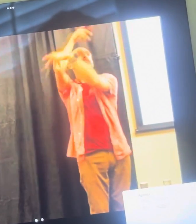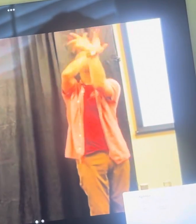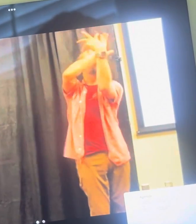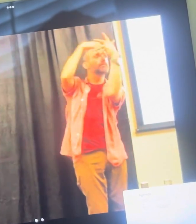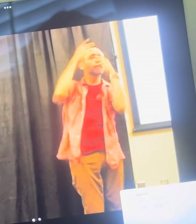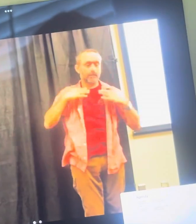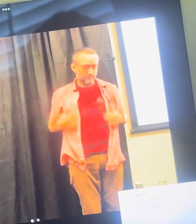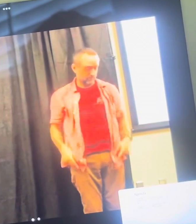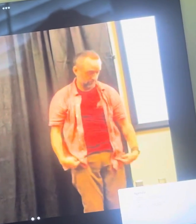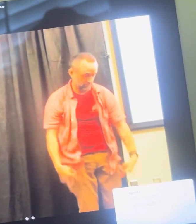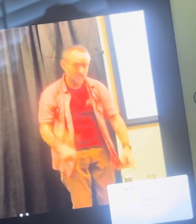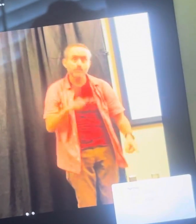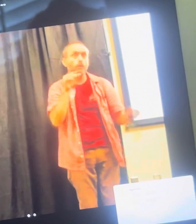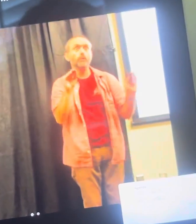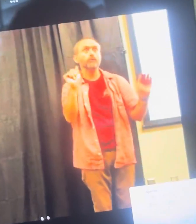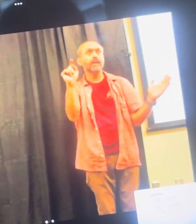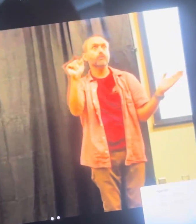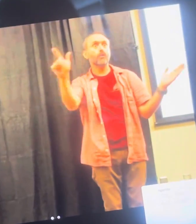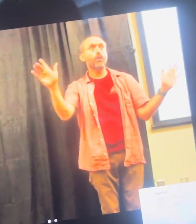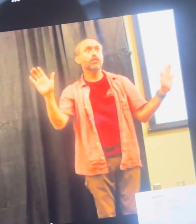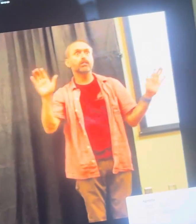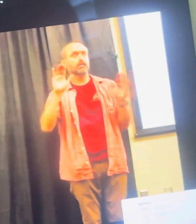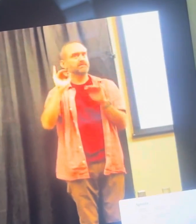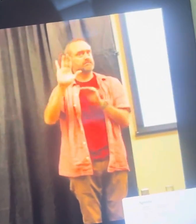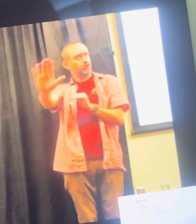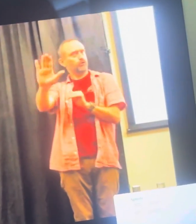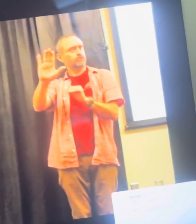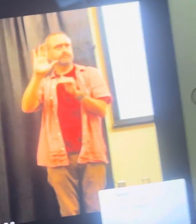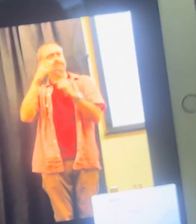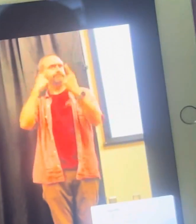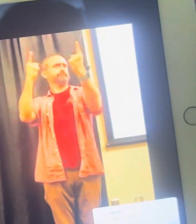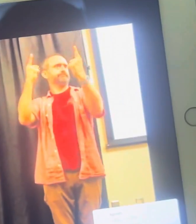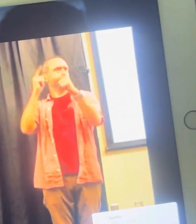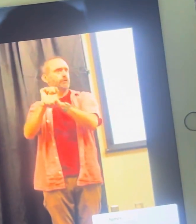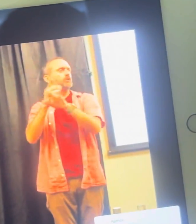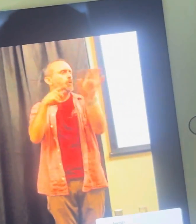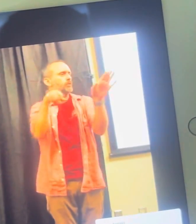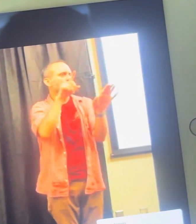If it's a famous dancer or, someone else, you have to really demonstrate